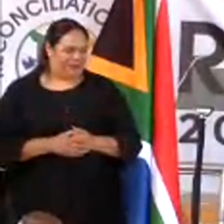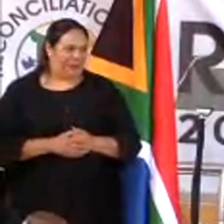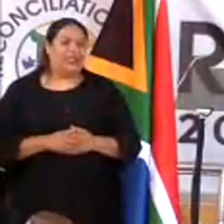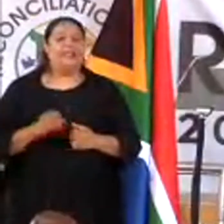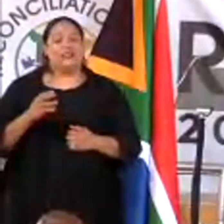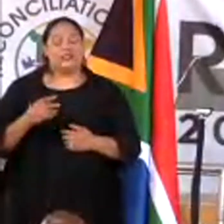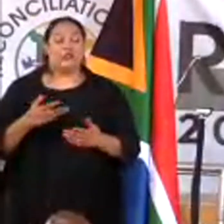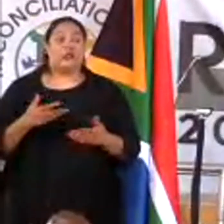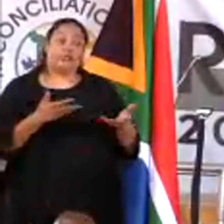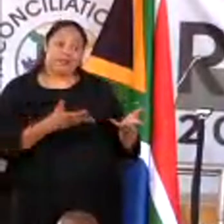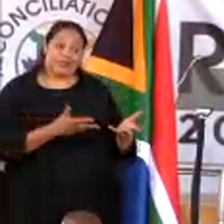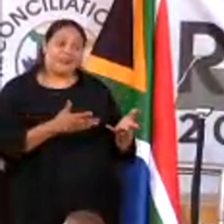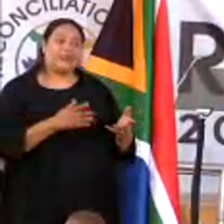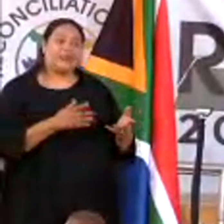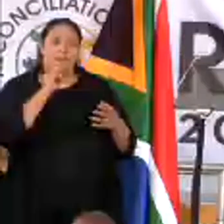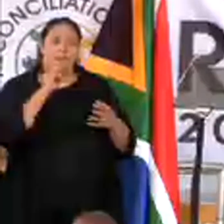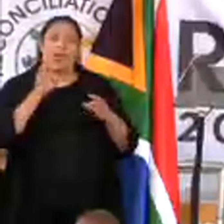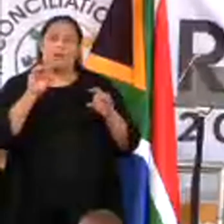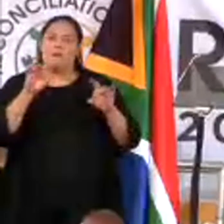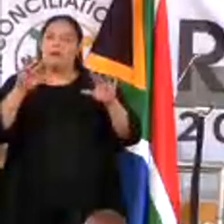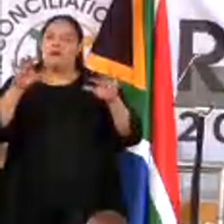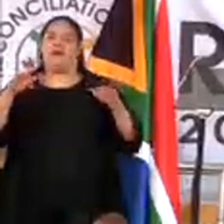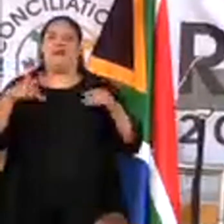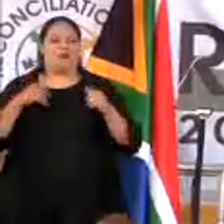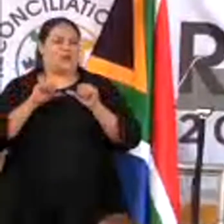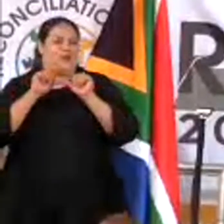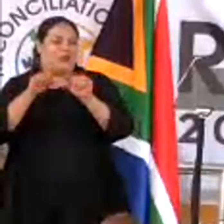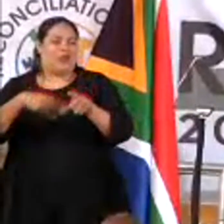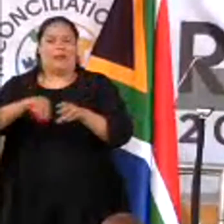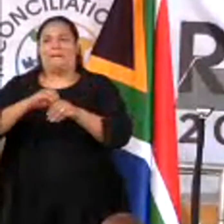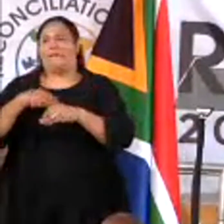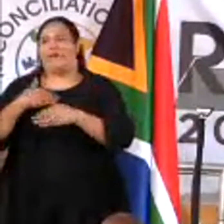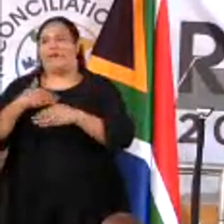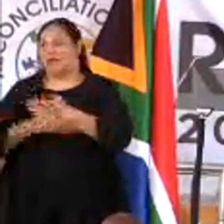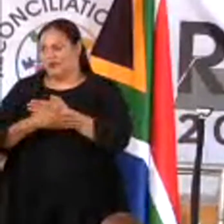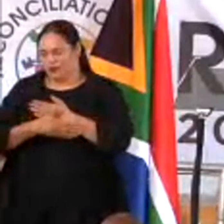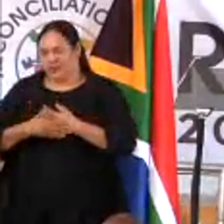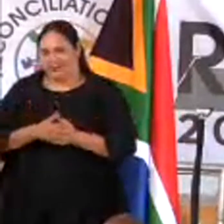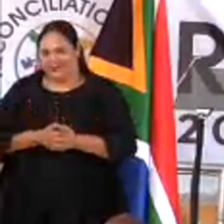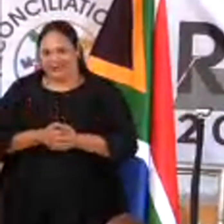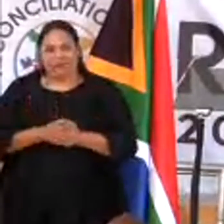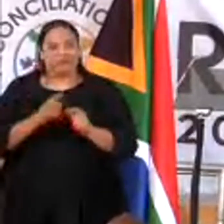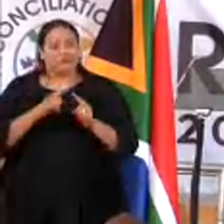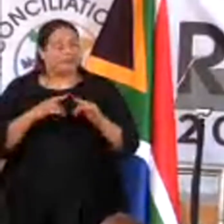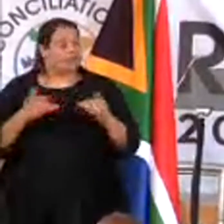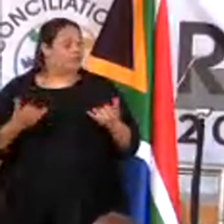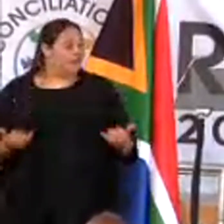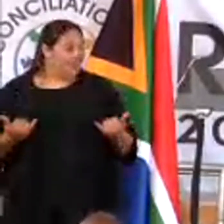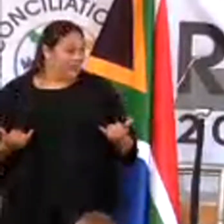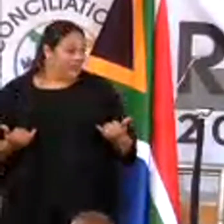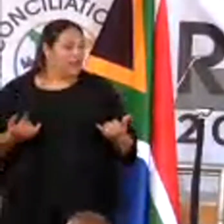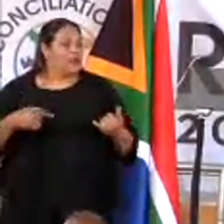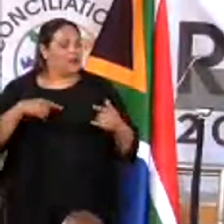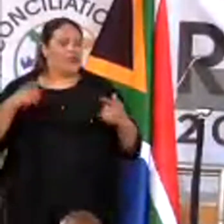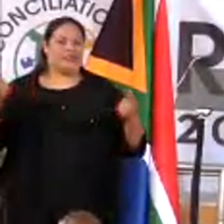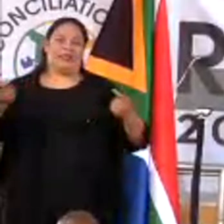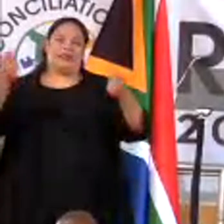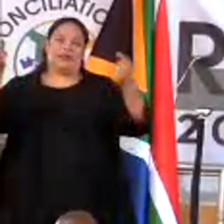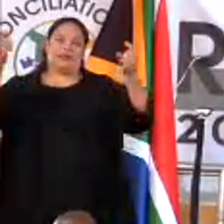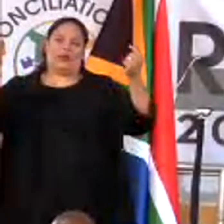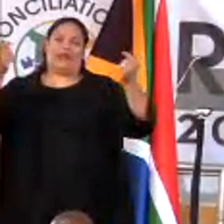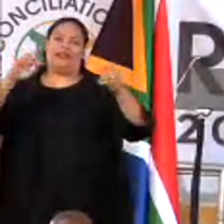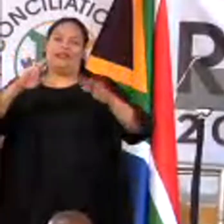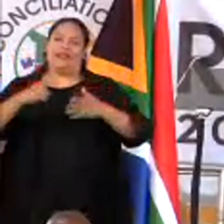So this is the miracle that continues in our country. And today we are